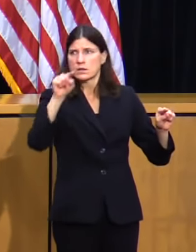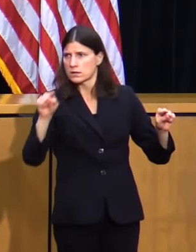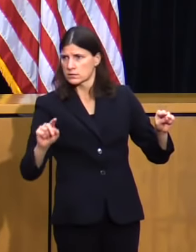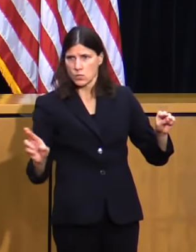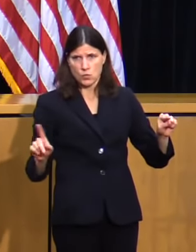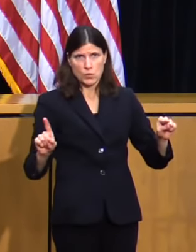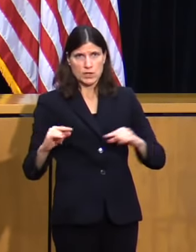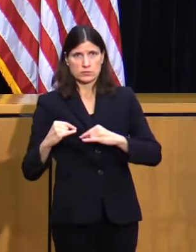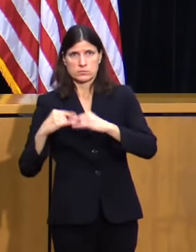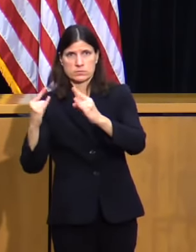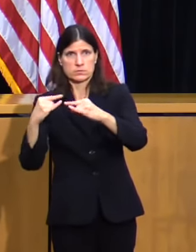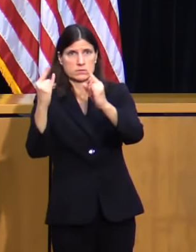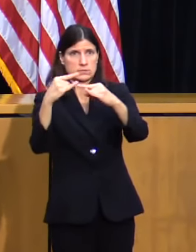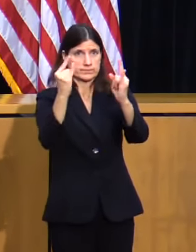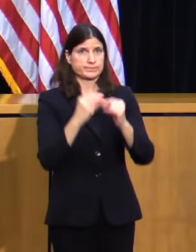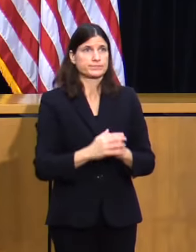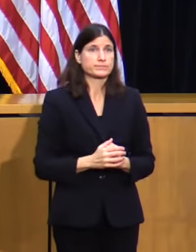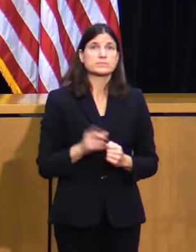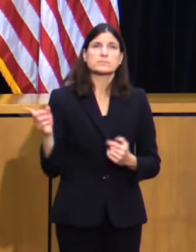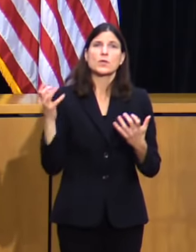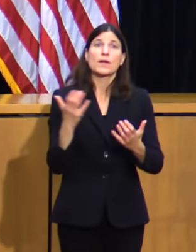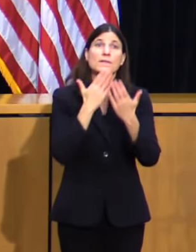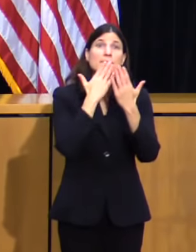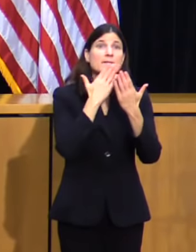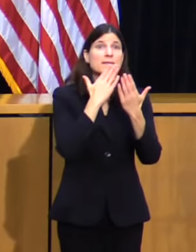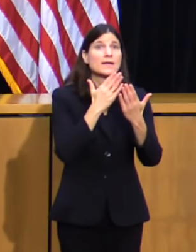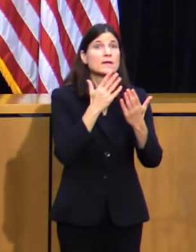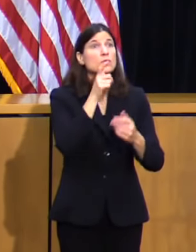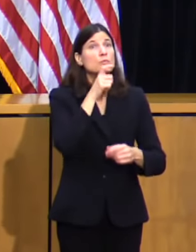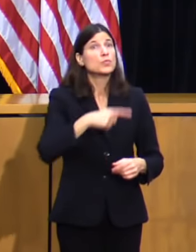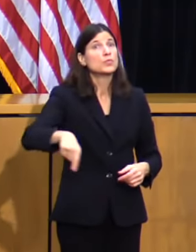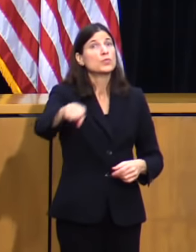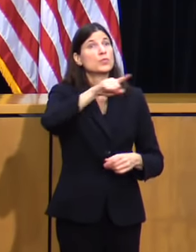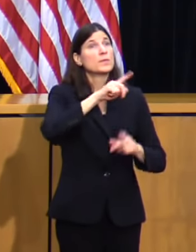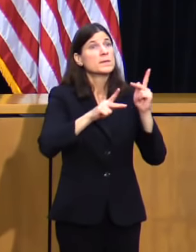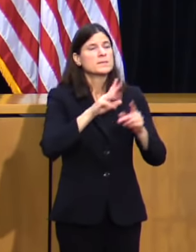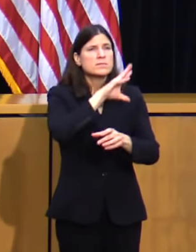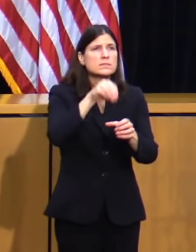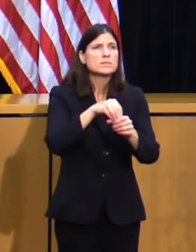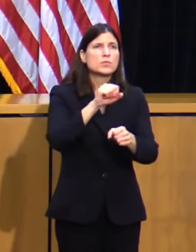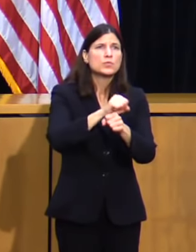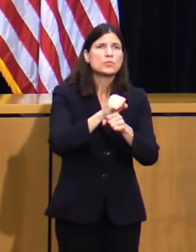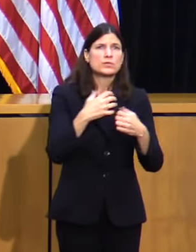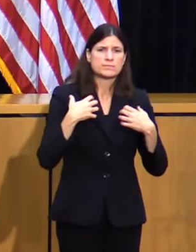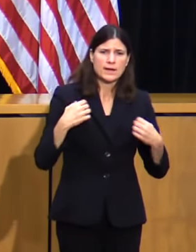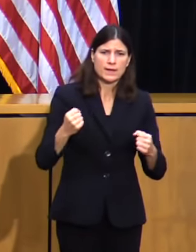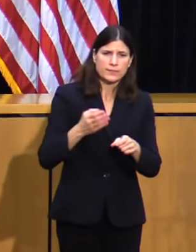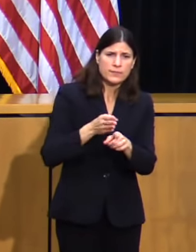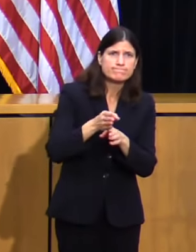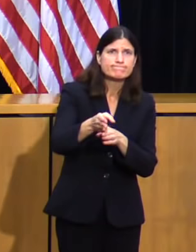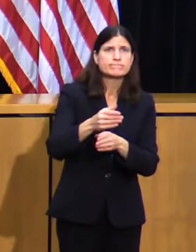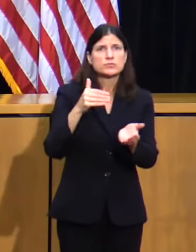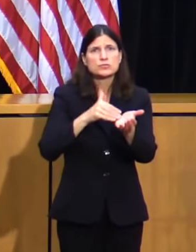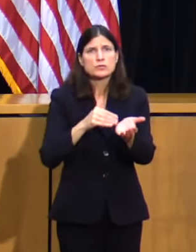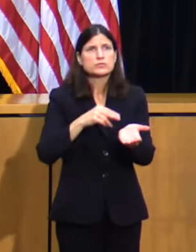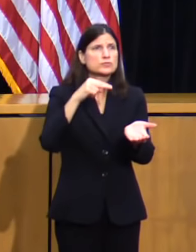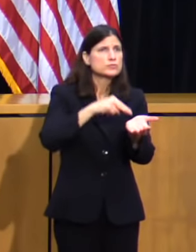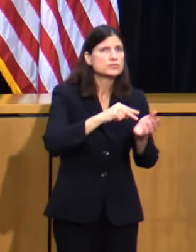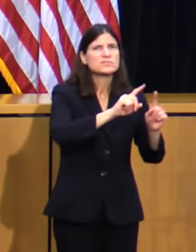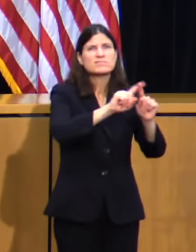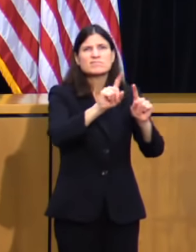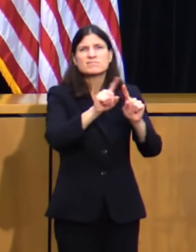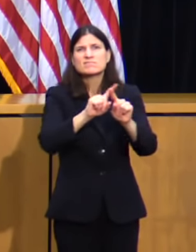made it their mission to keep us all safe during one of the greatest pandemics of our lifetimes. It's an honor to support them and work